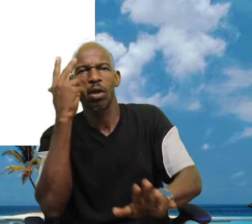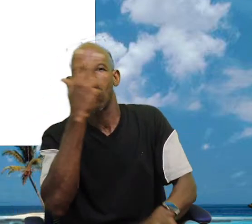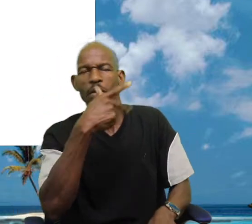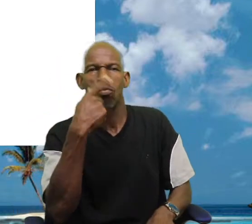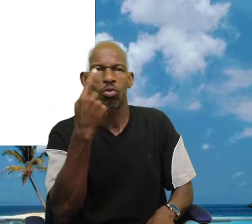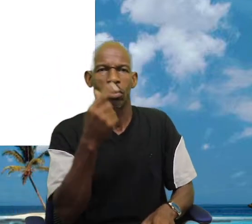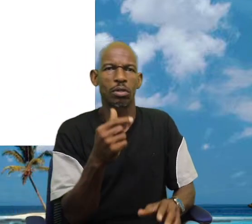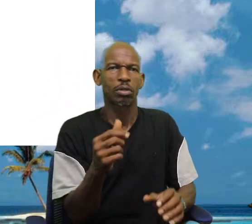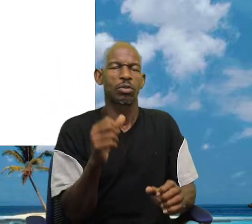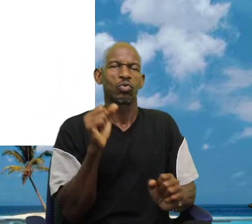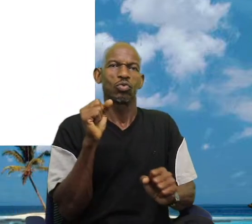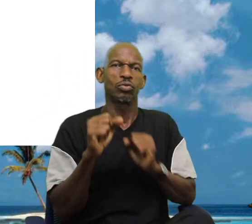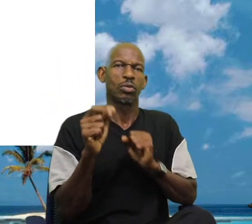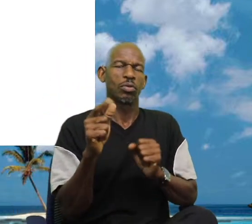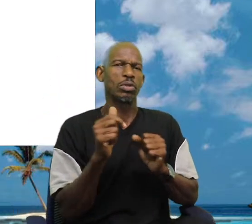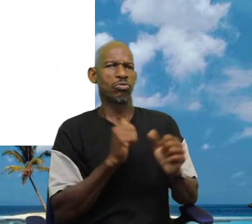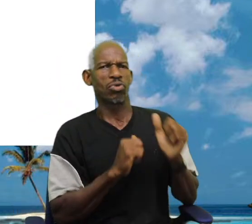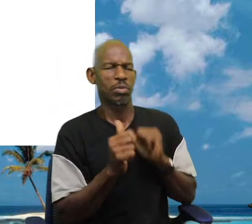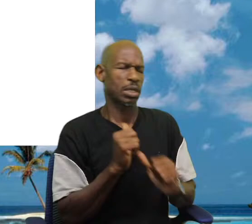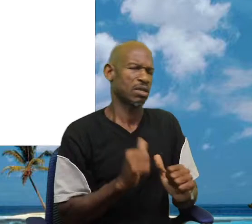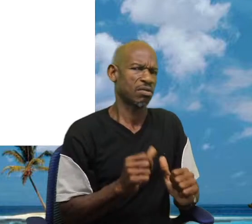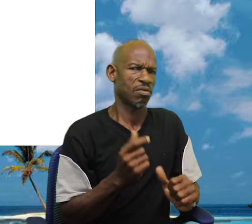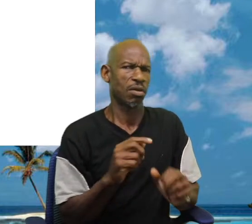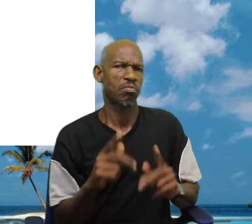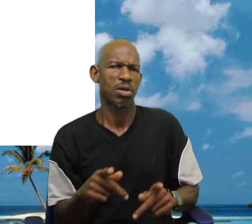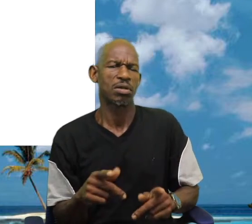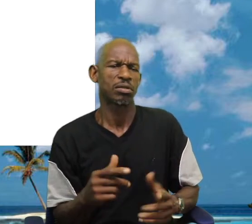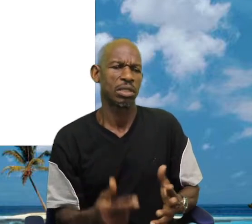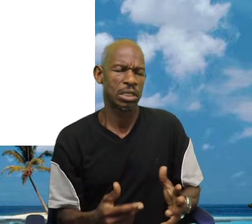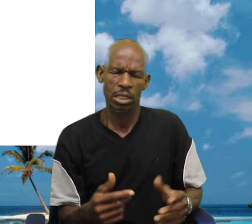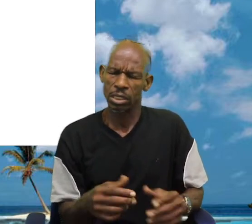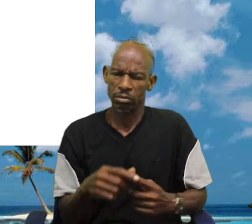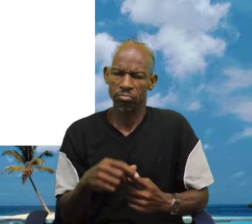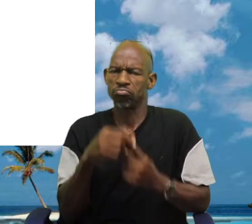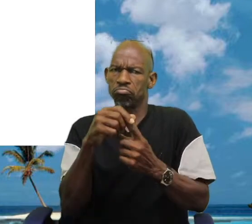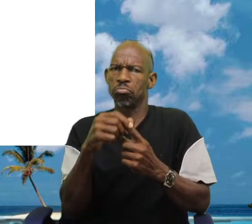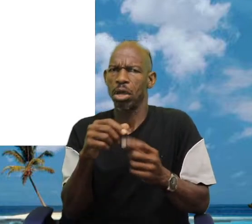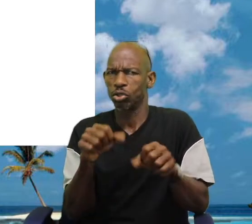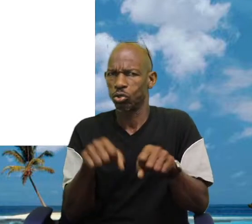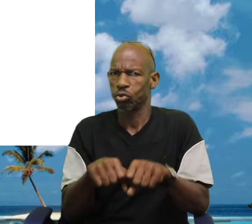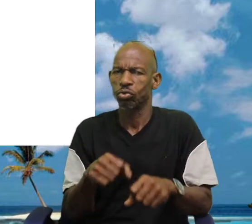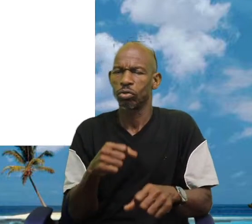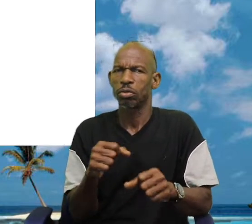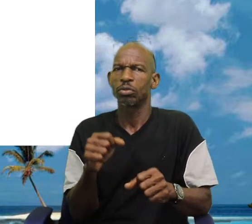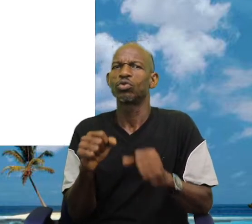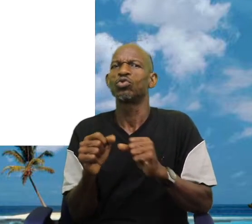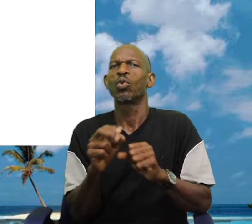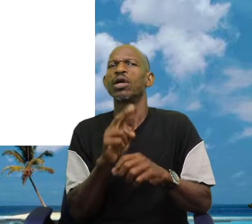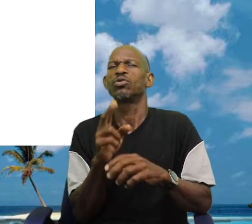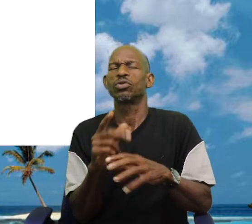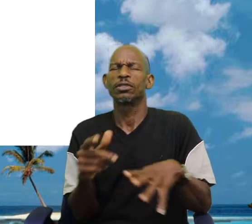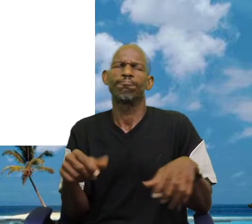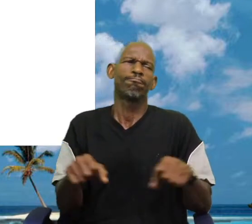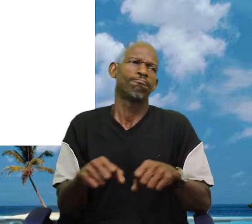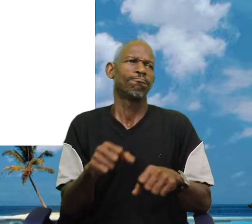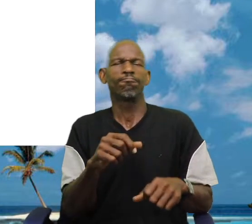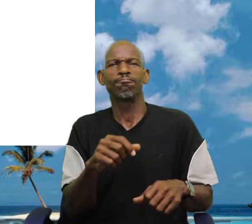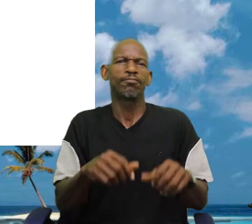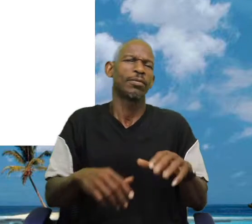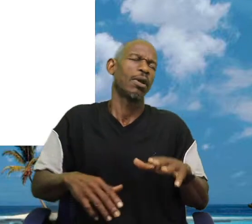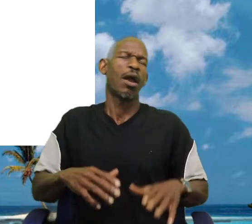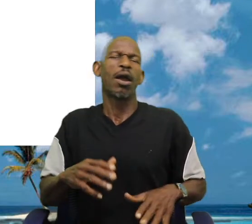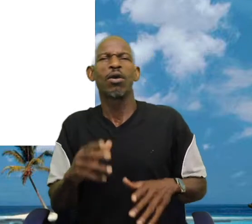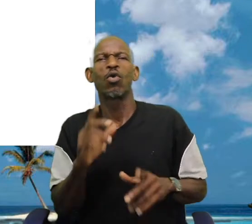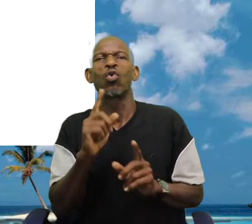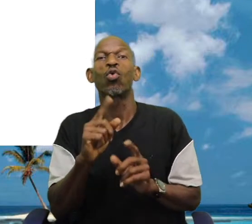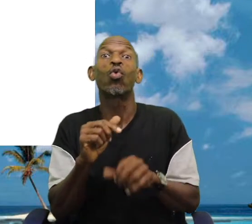special shoe to you, and you will put it on and dress up nice to go to church. So you